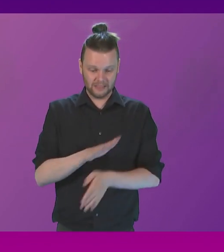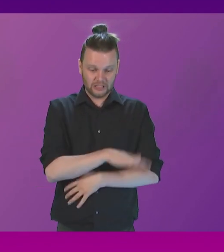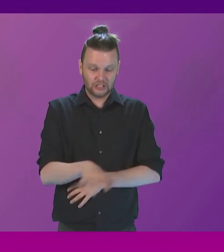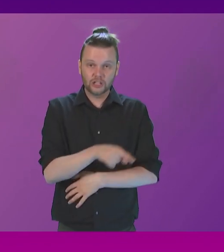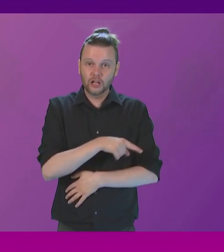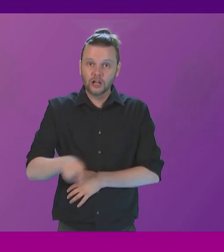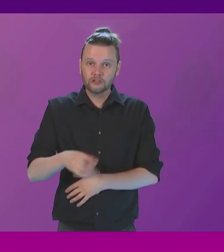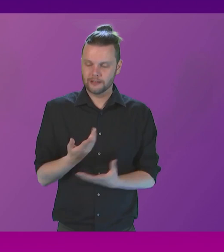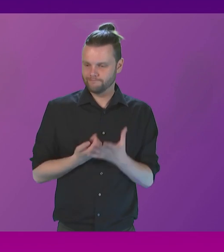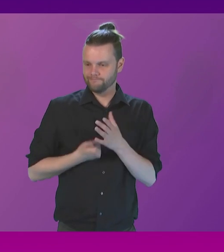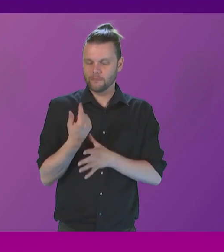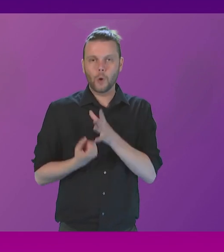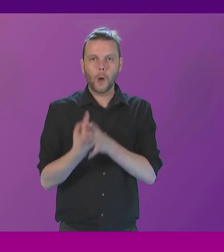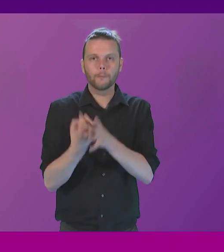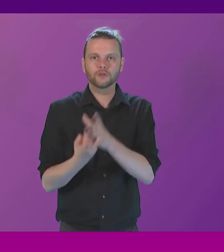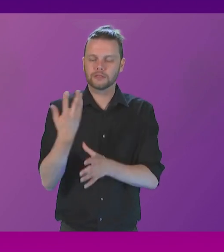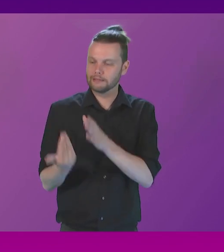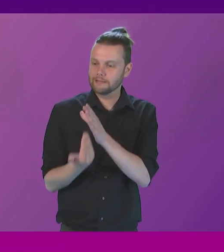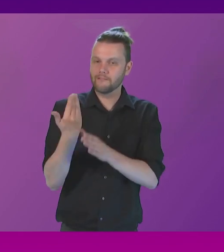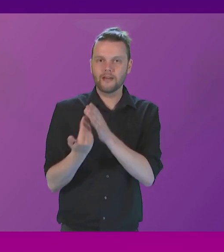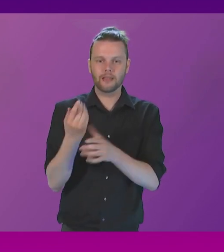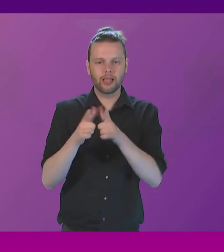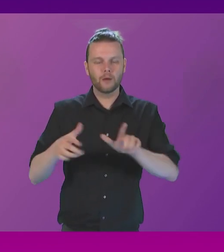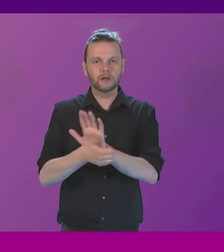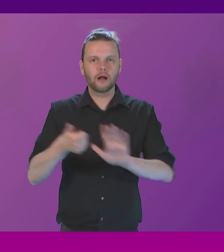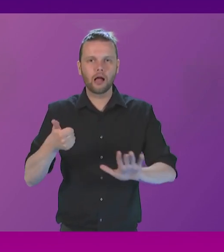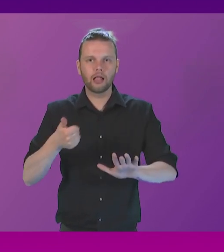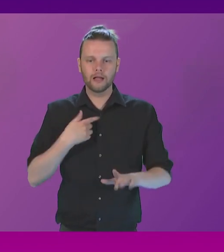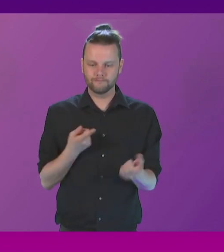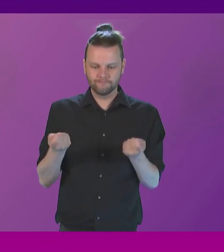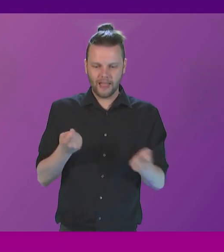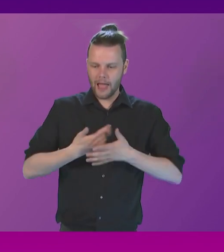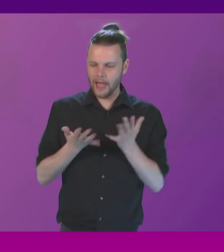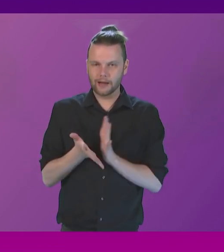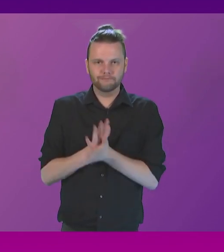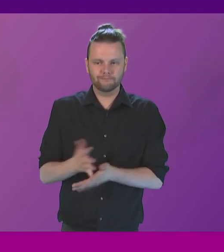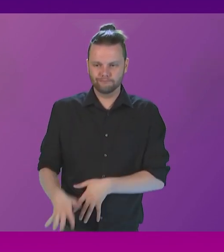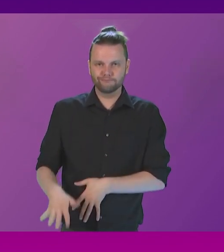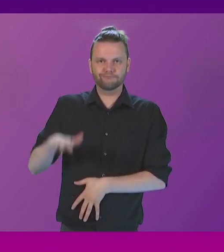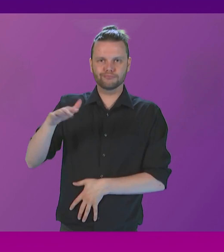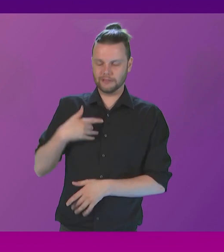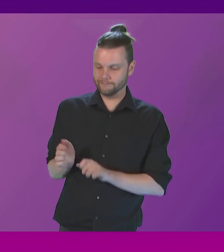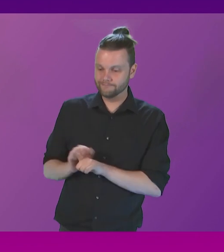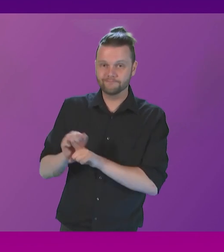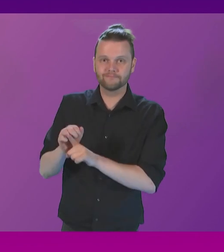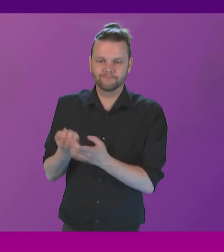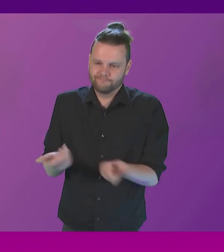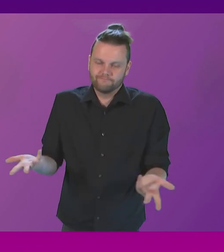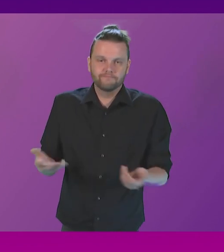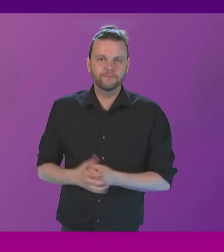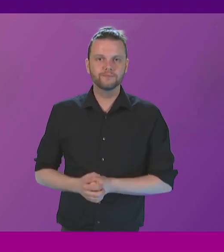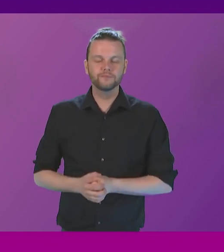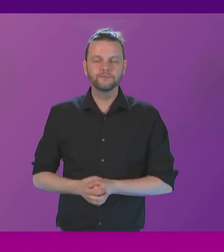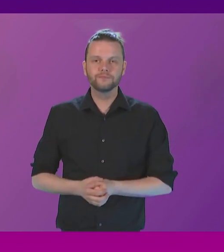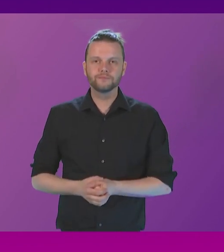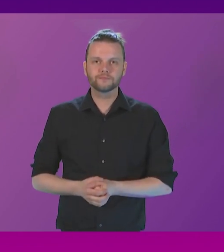children the opportunity to develop their language skills and remediate any damage caused by the failures of the audiology service.